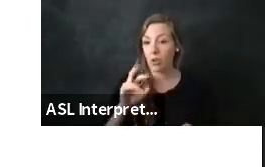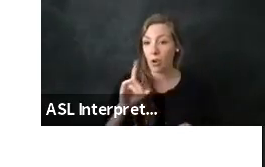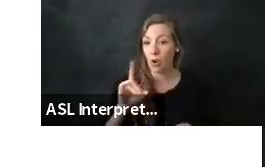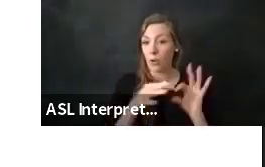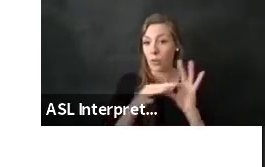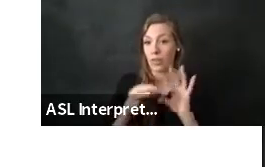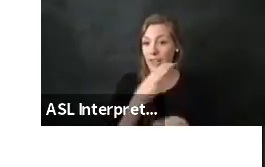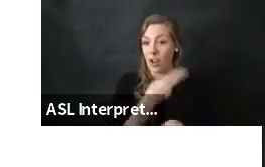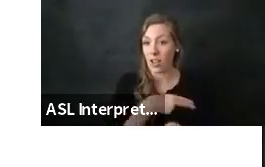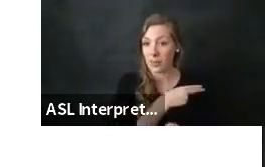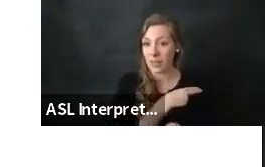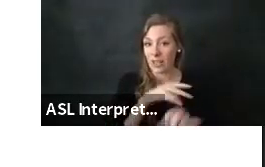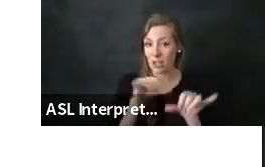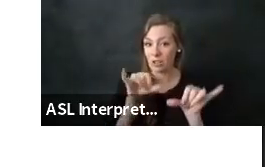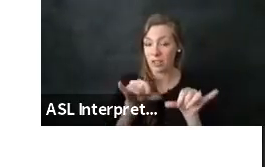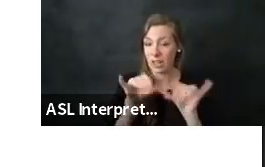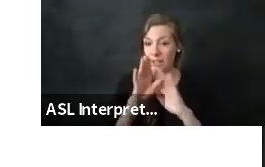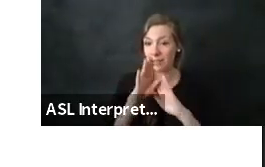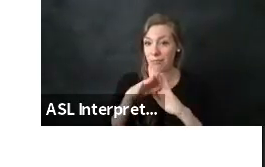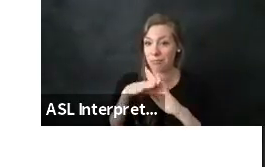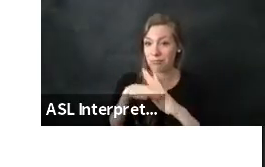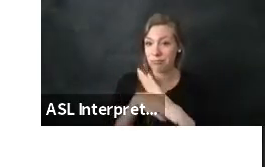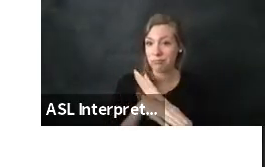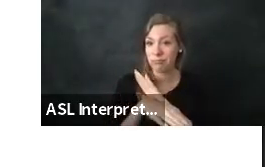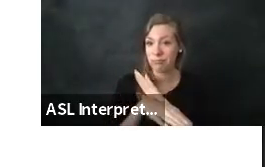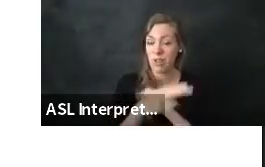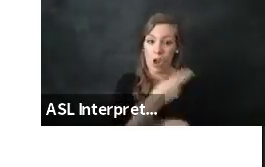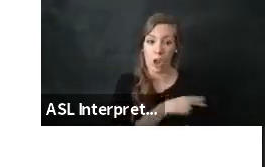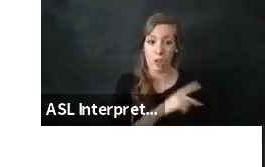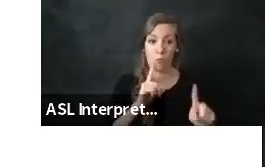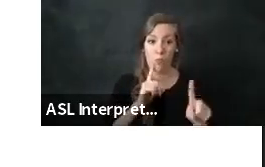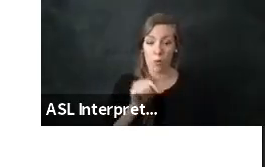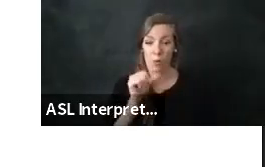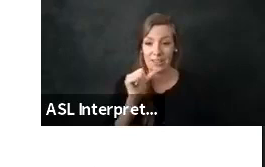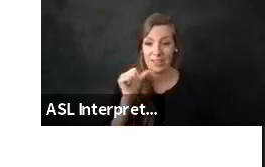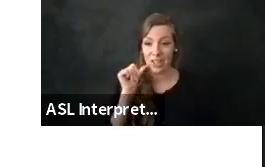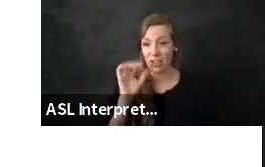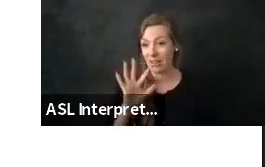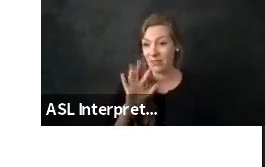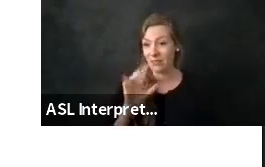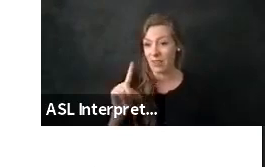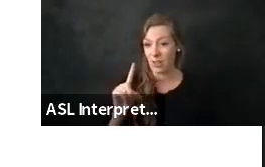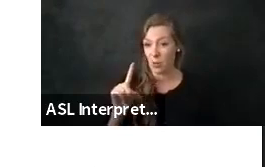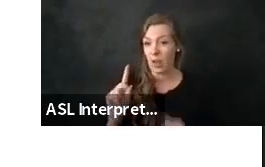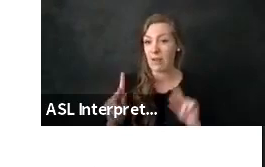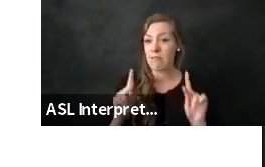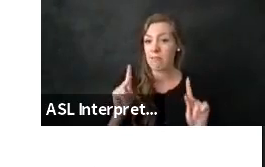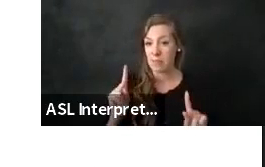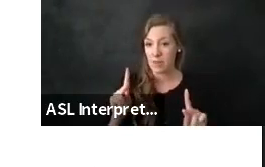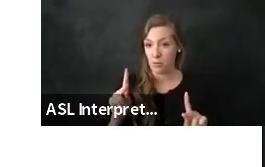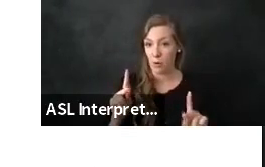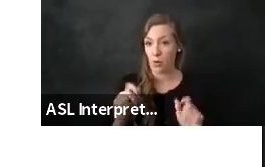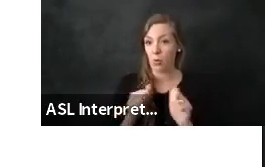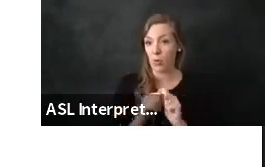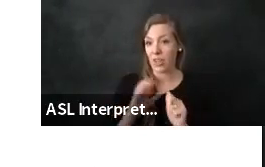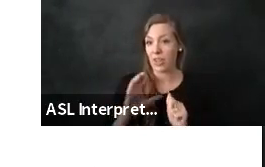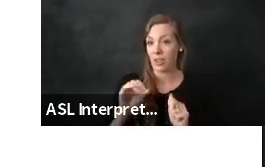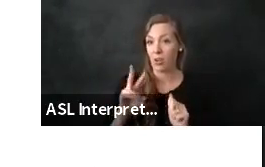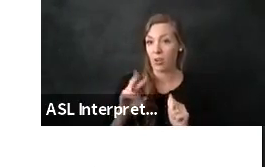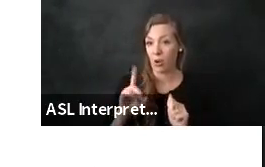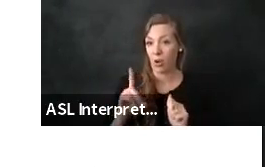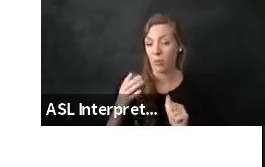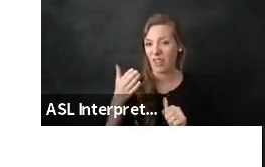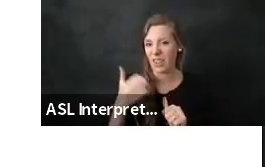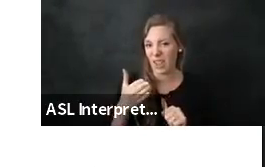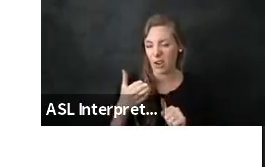hospitalizations. As of data reported by the hospitals yesterday, there were 51 individuals hospitalized with COVID-19 in